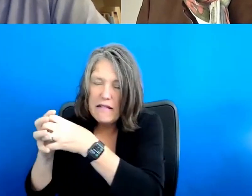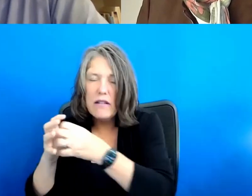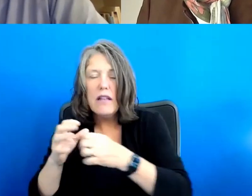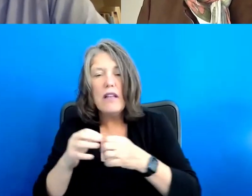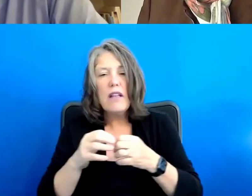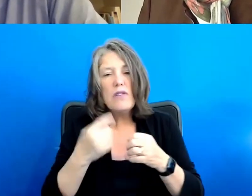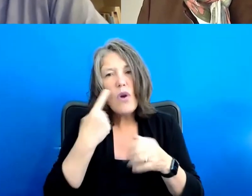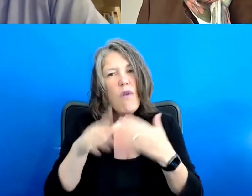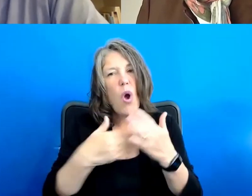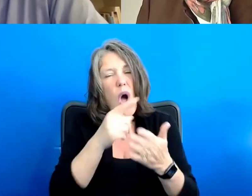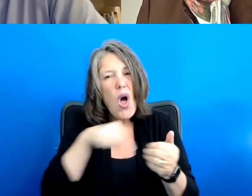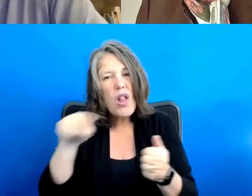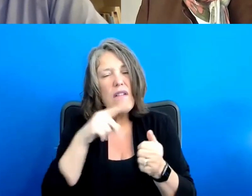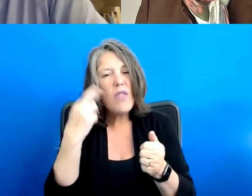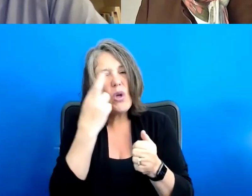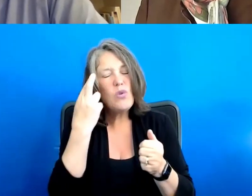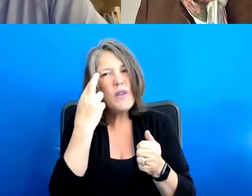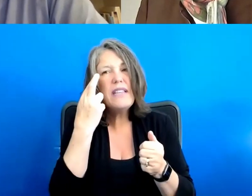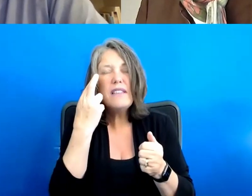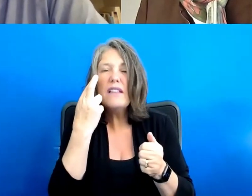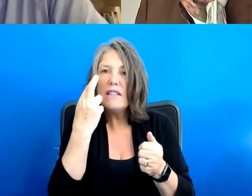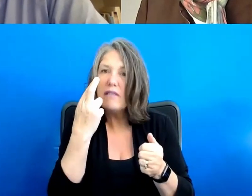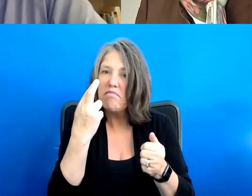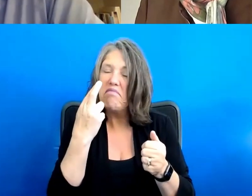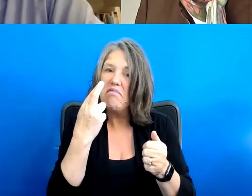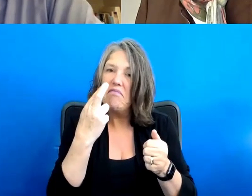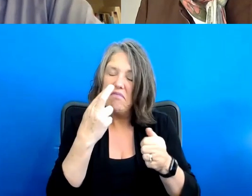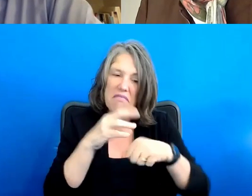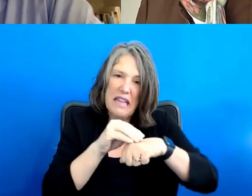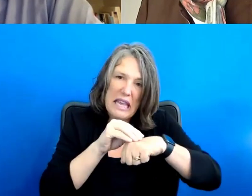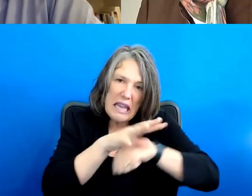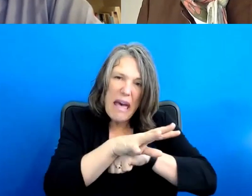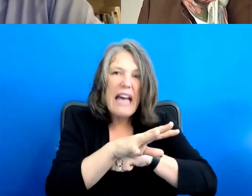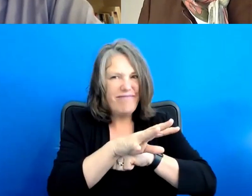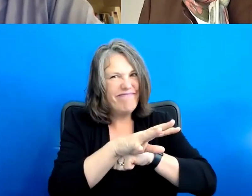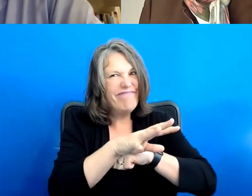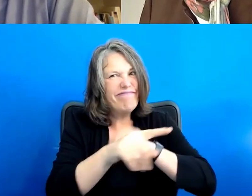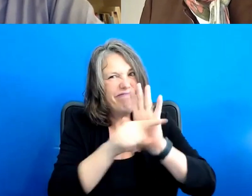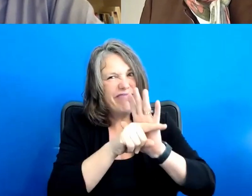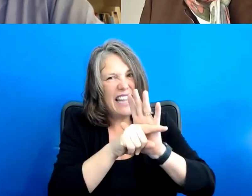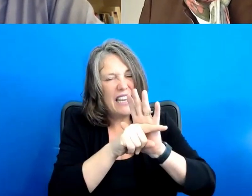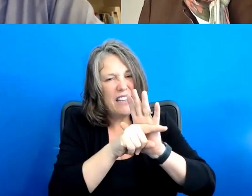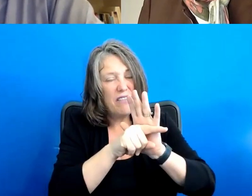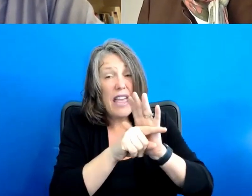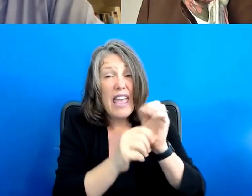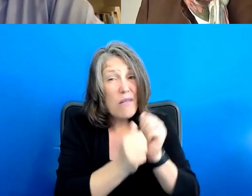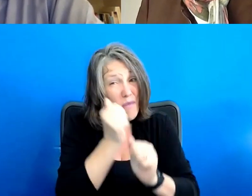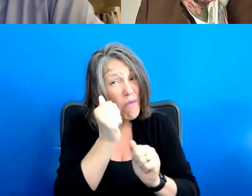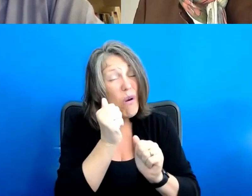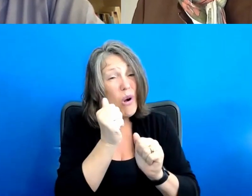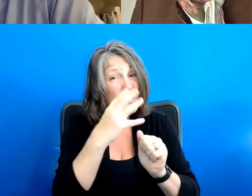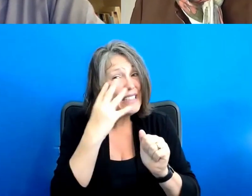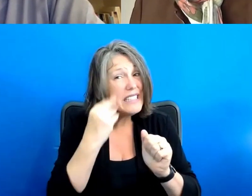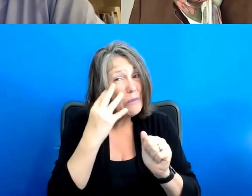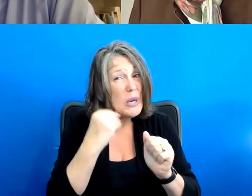for all those reasons, that it's had a lot of negative impacts. And I would say a lot of them were shared with older people. They weren't just